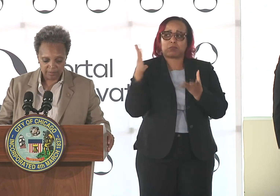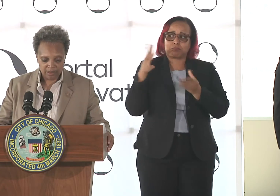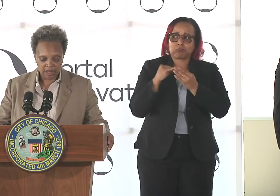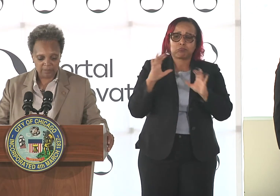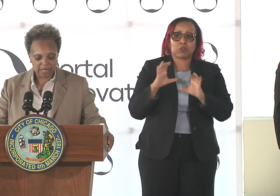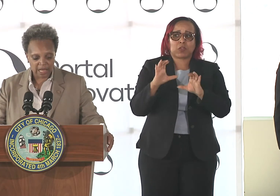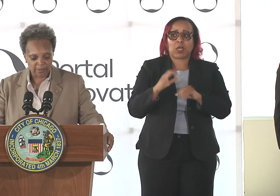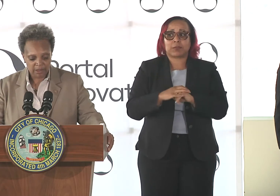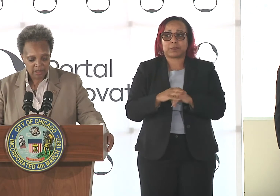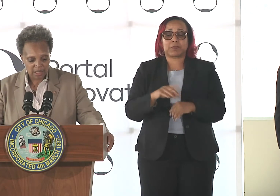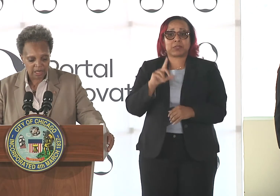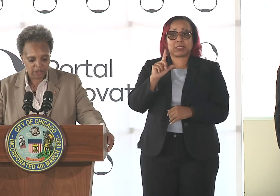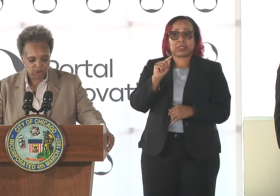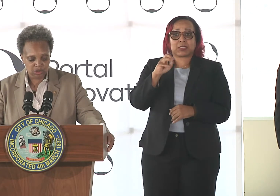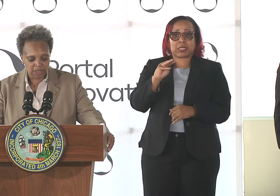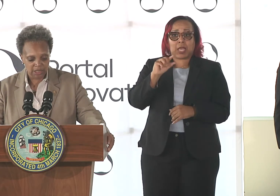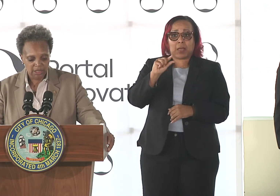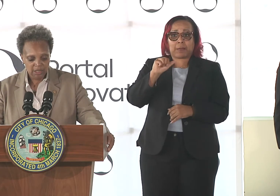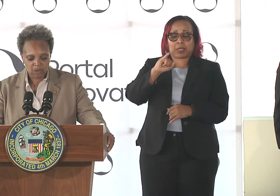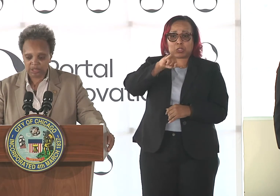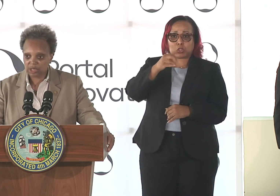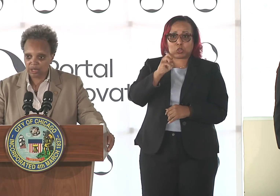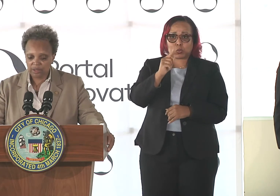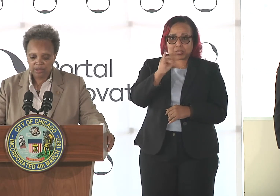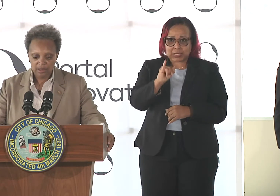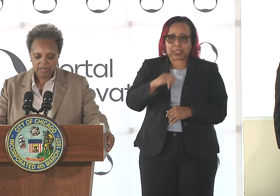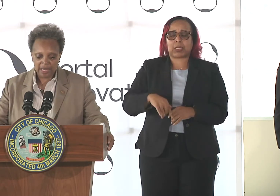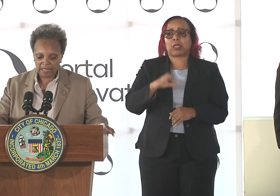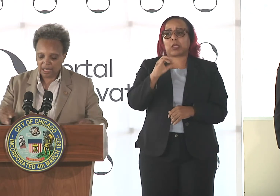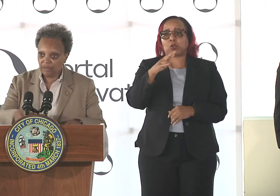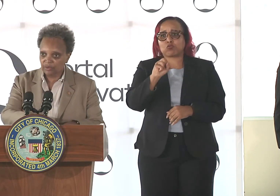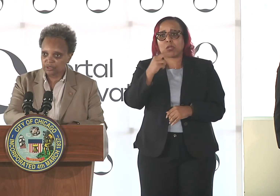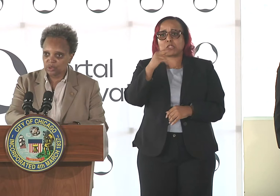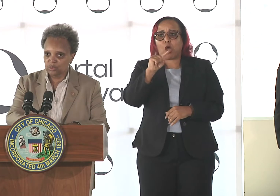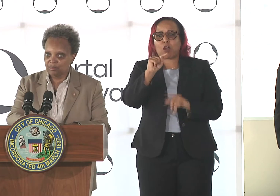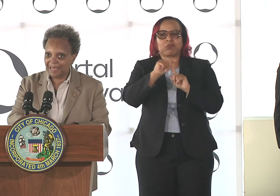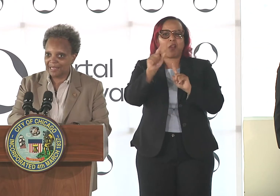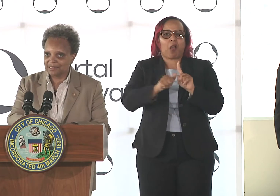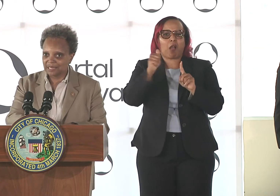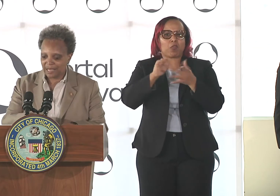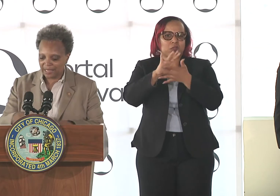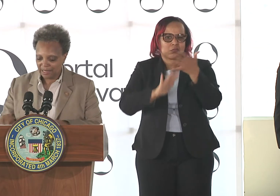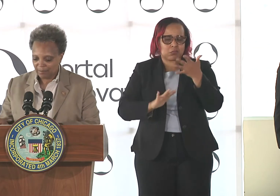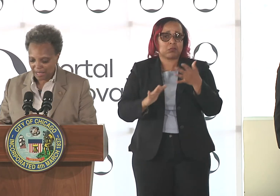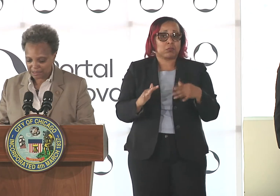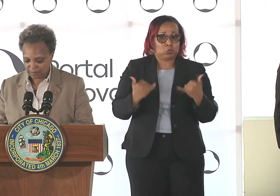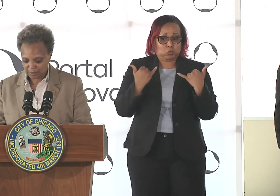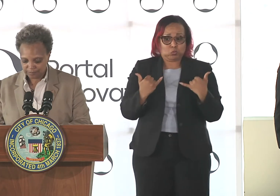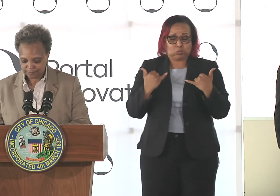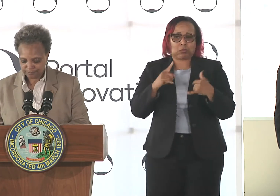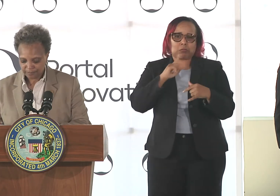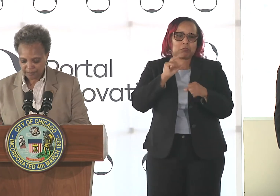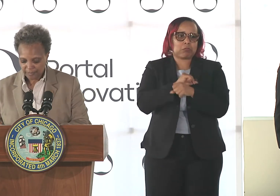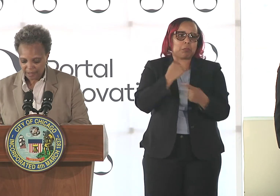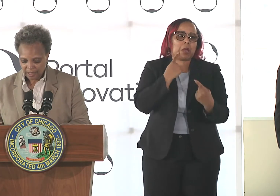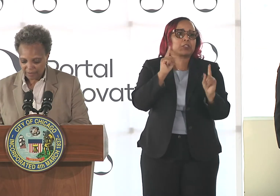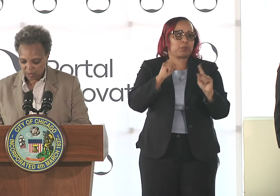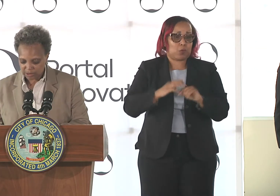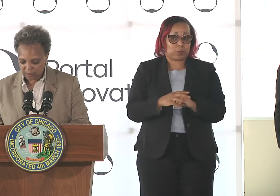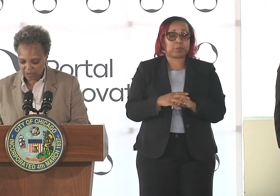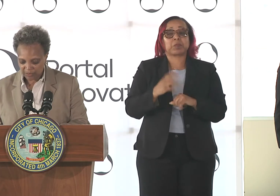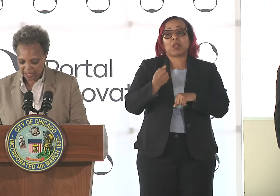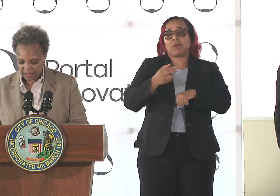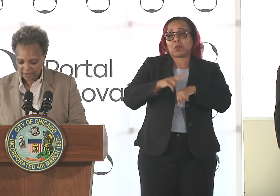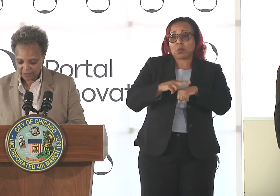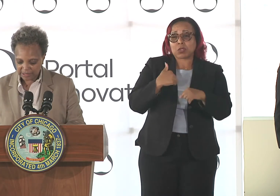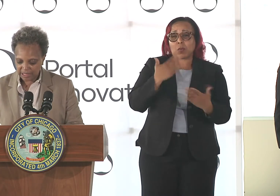done. Tom Guyowski, Chris Hart, and others who made today possible. And of